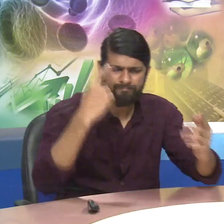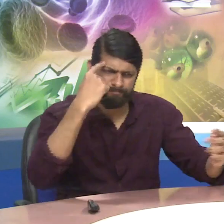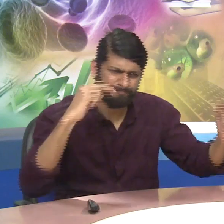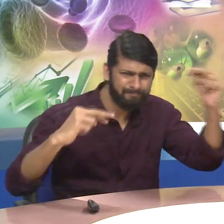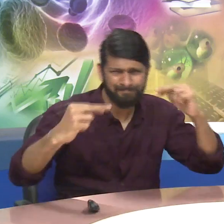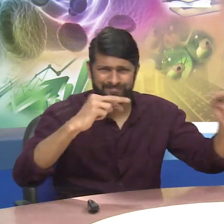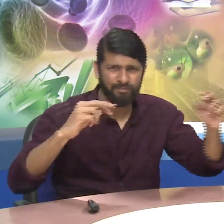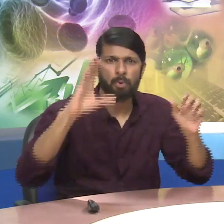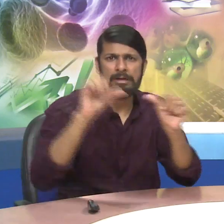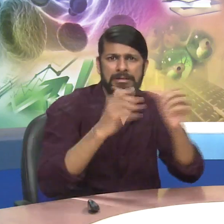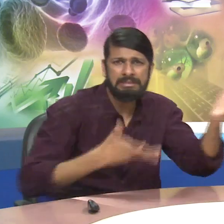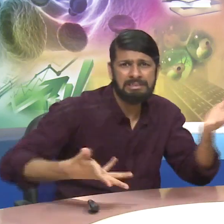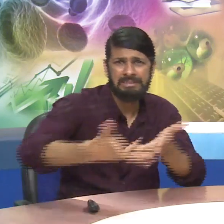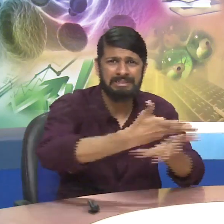While arriving at any decision,